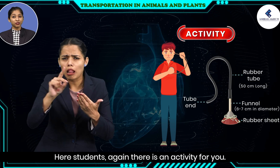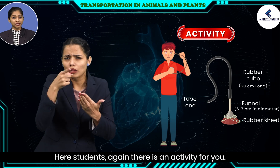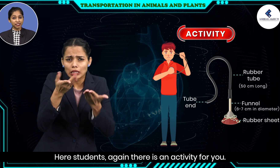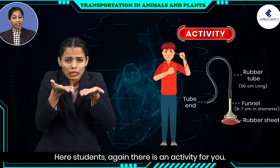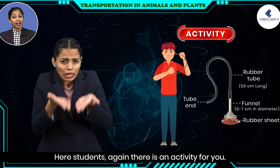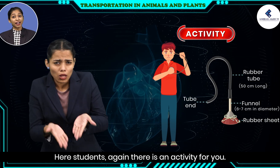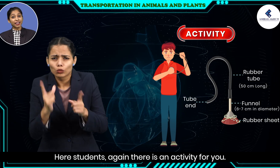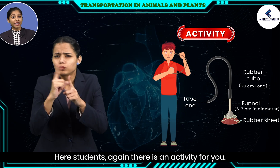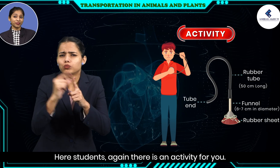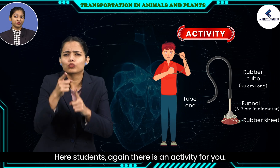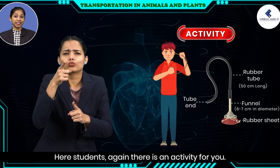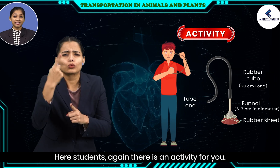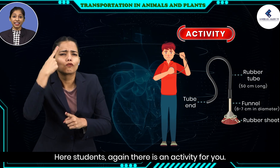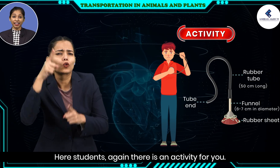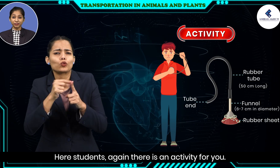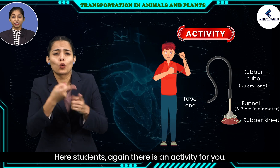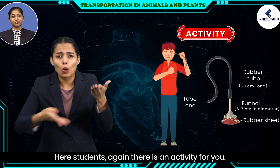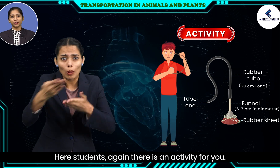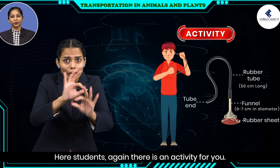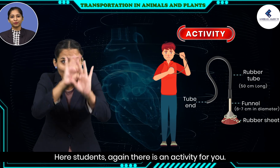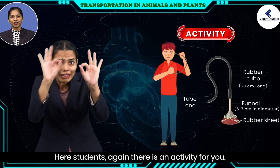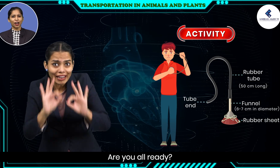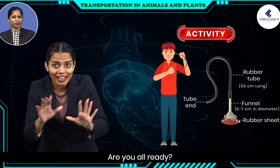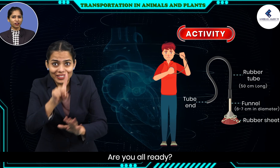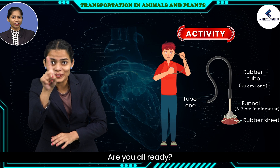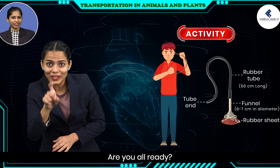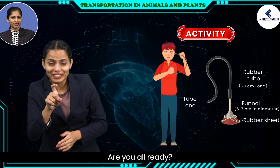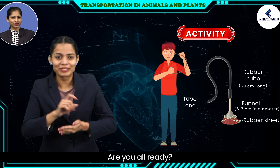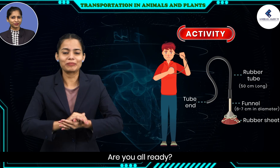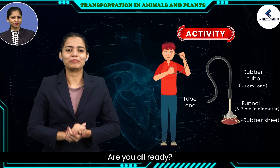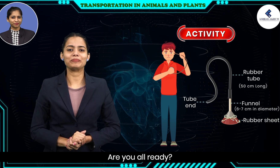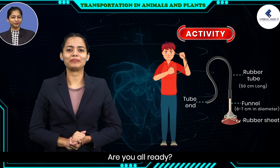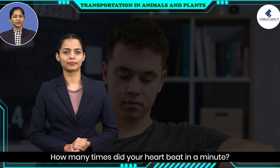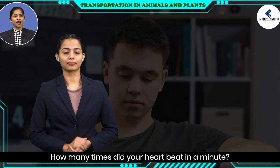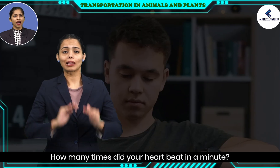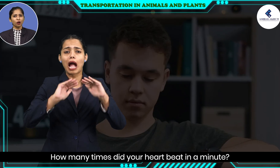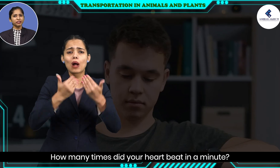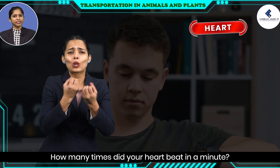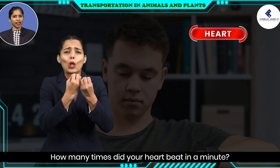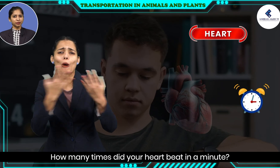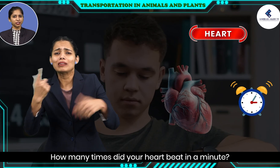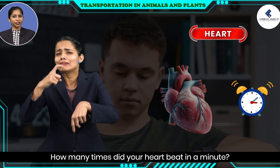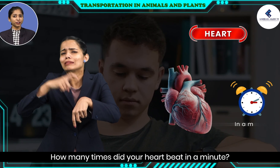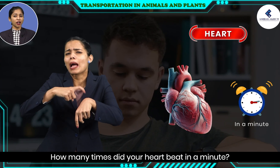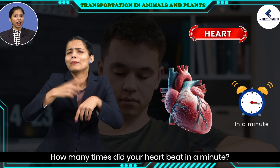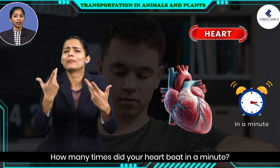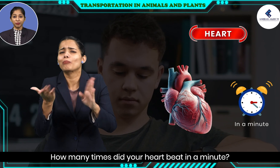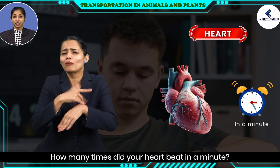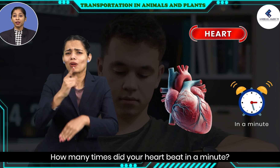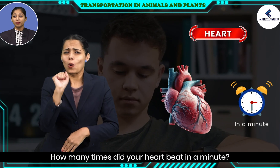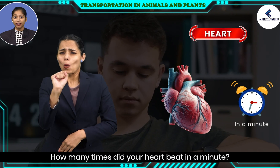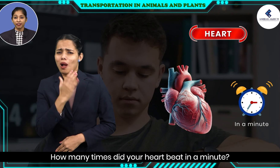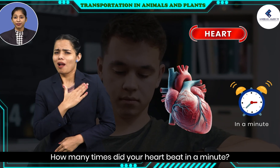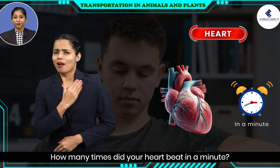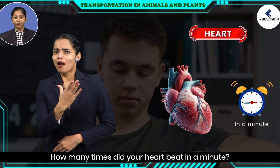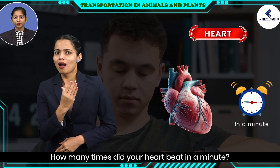Here students, again there is an activity for you. Are you all ready? How many times did your heart beat